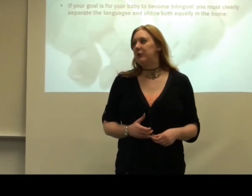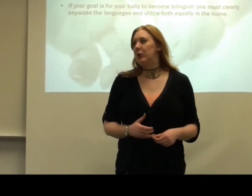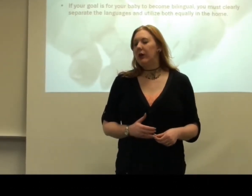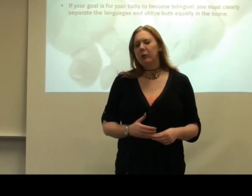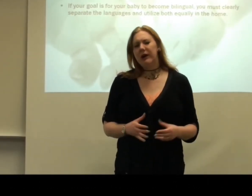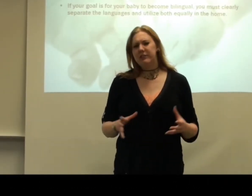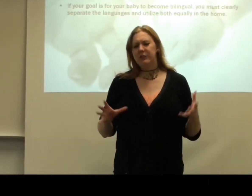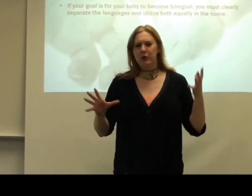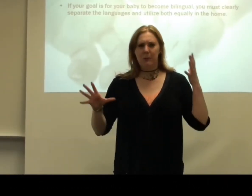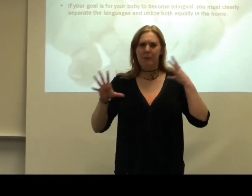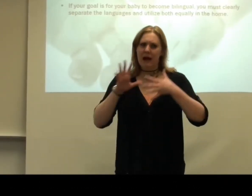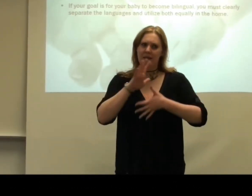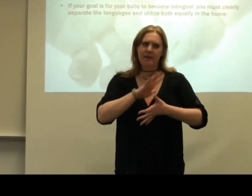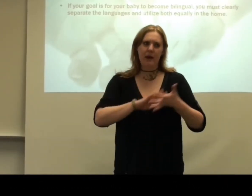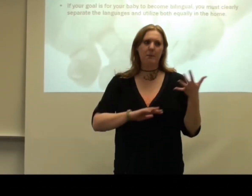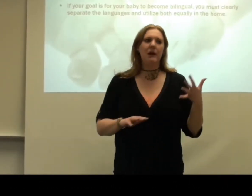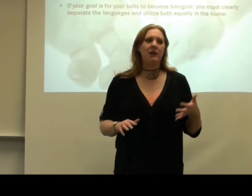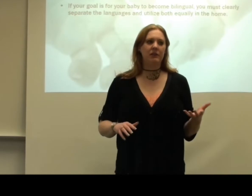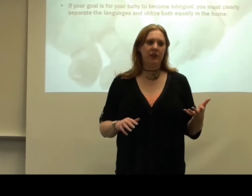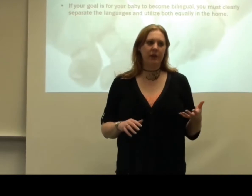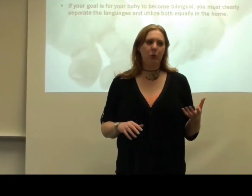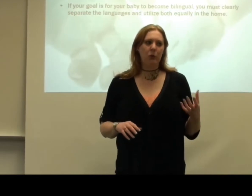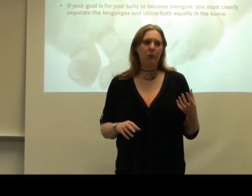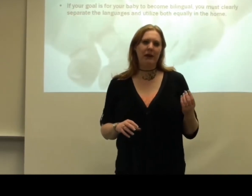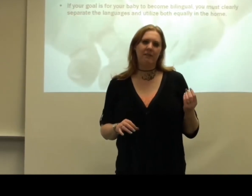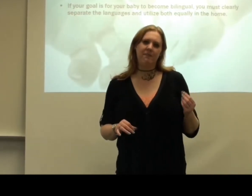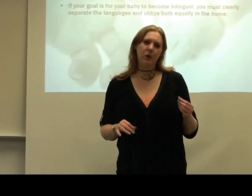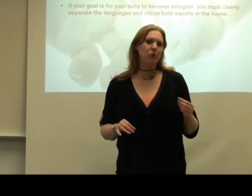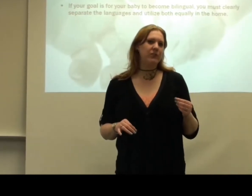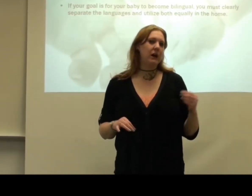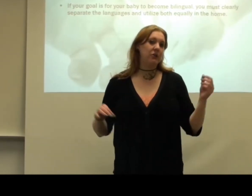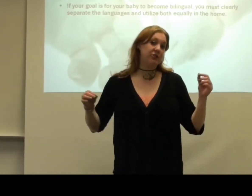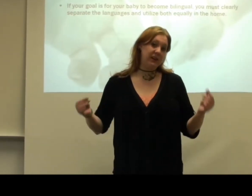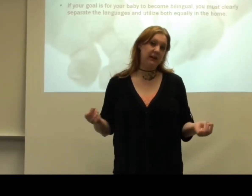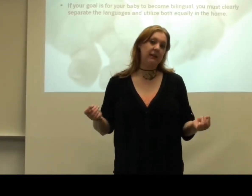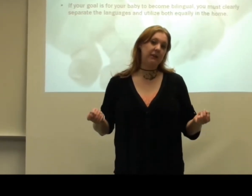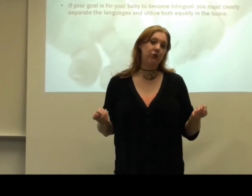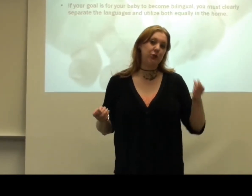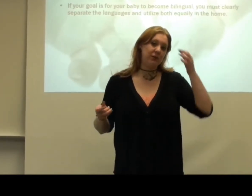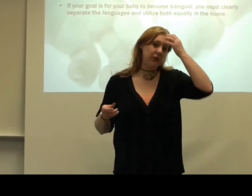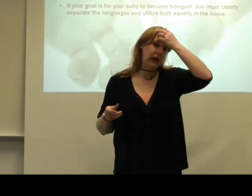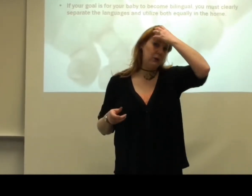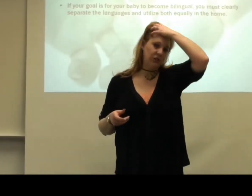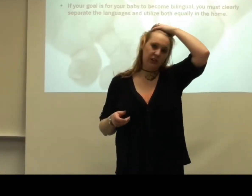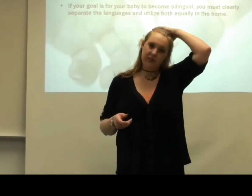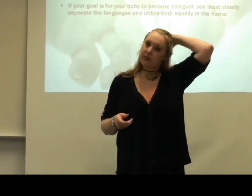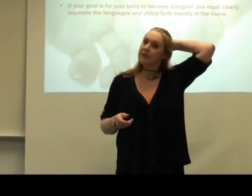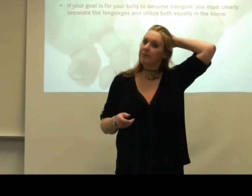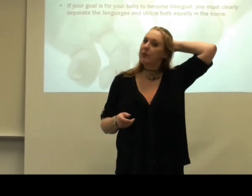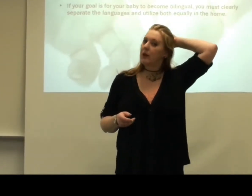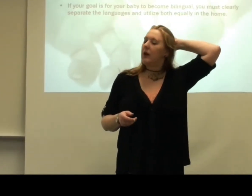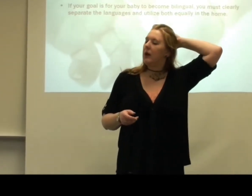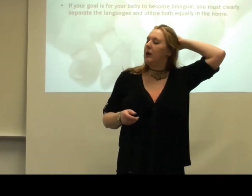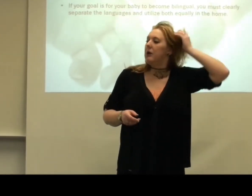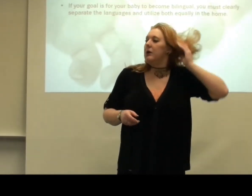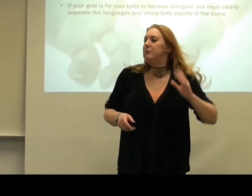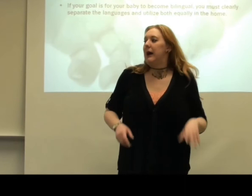you combine them, the little one will be confused, not understanding that they're two different languages.